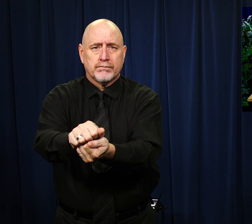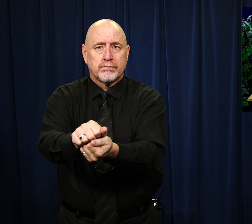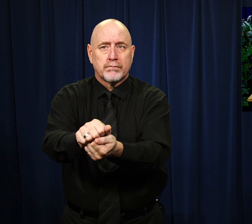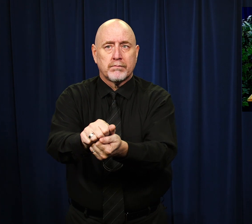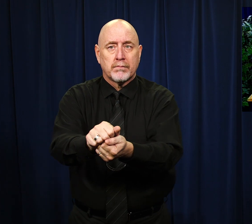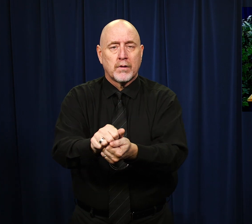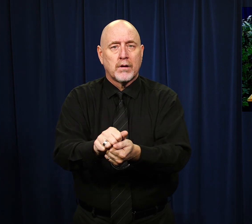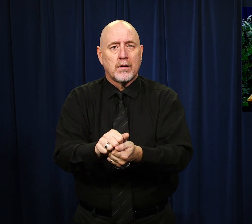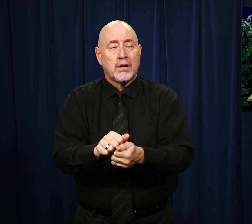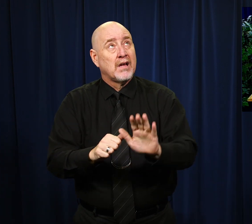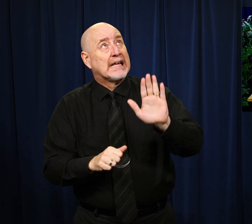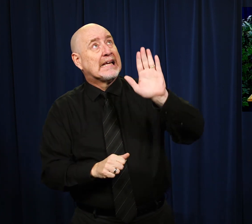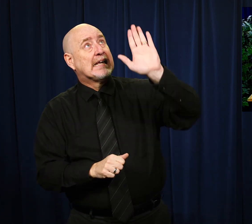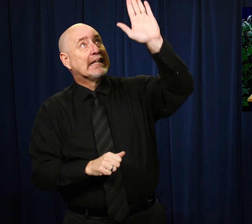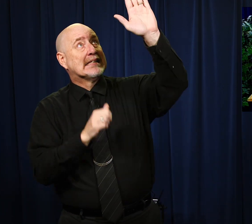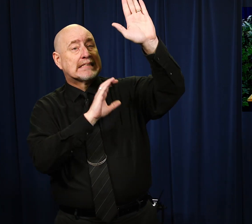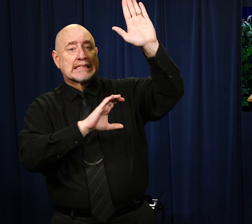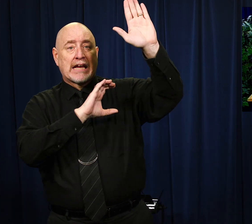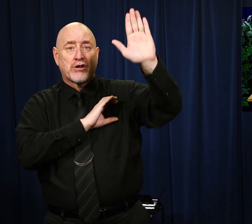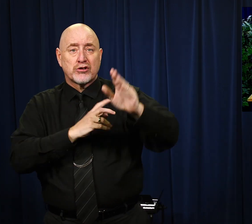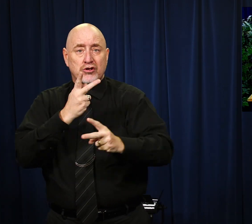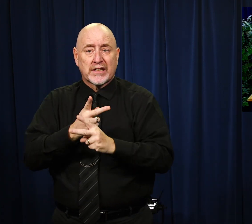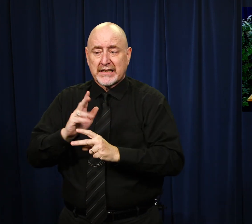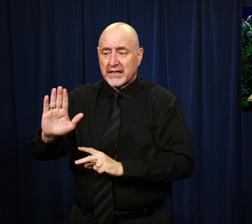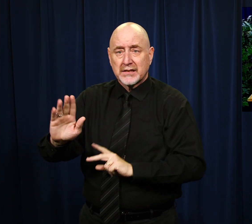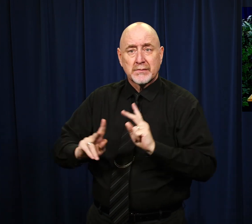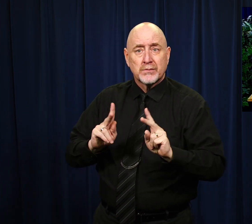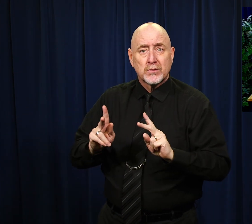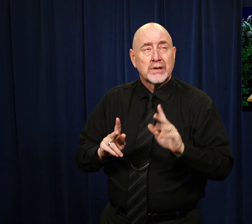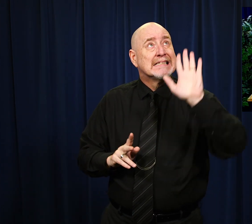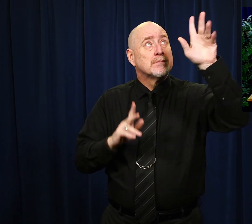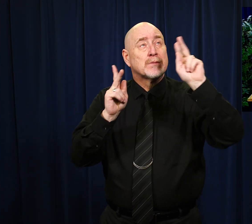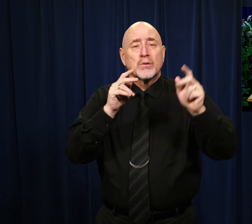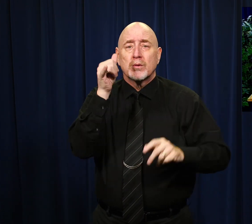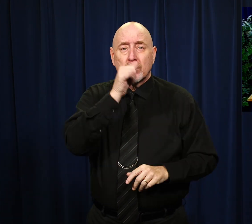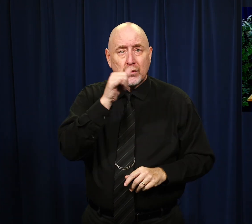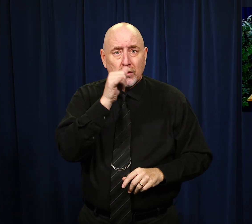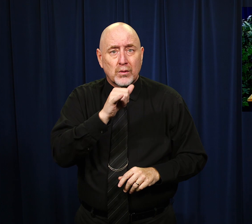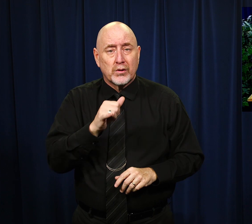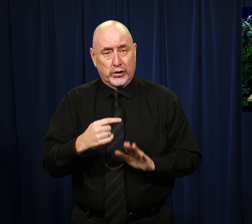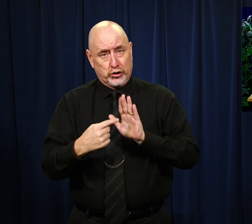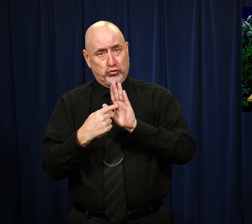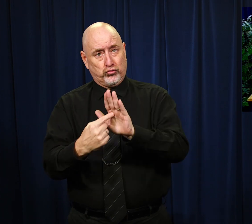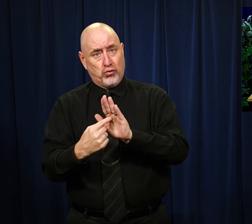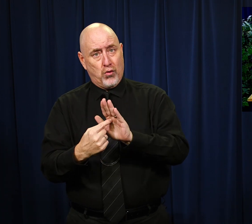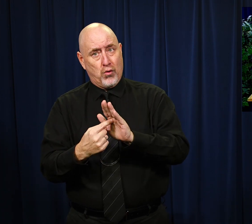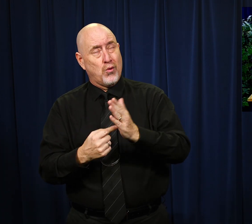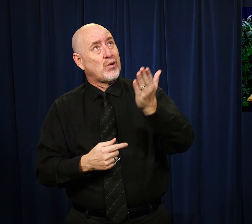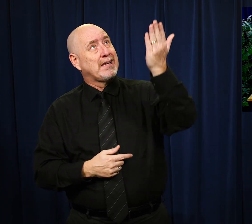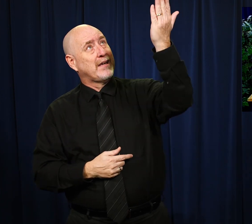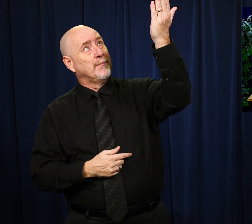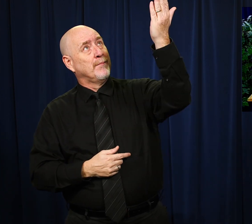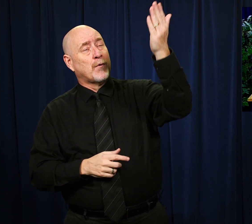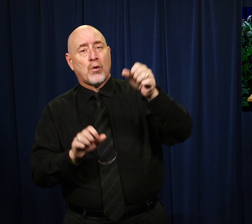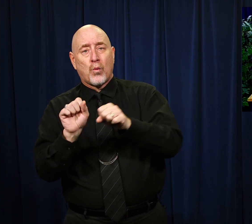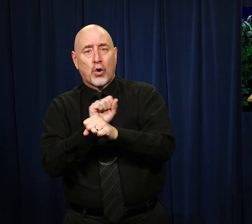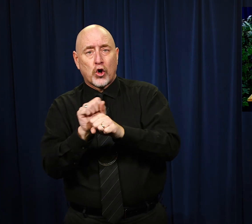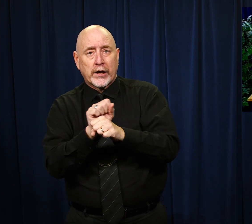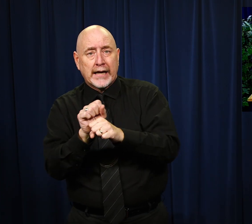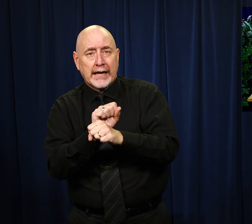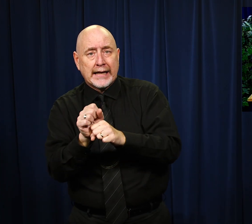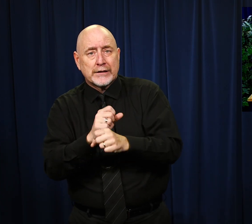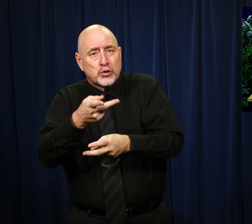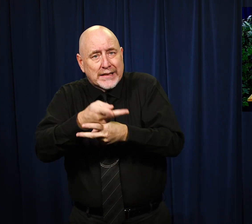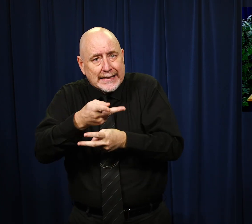Does this say something about God taking care of His own? Does this say something about God working